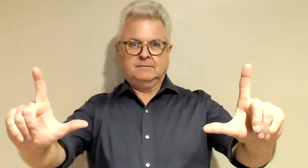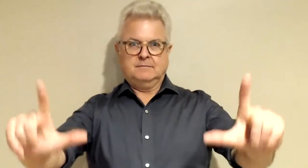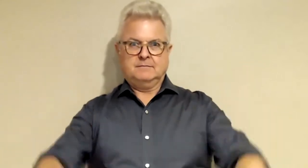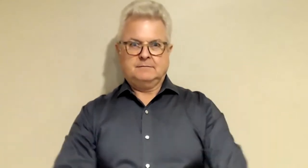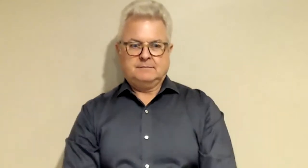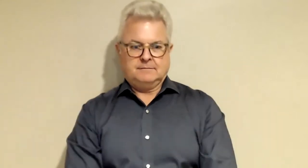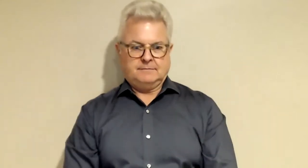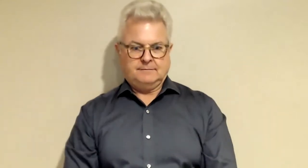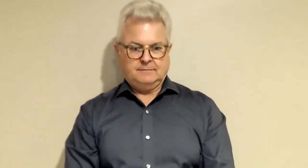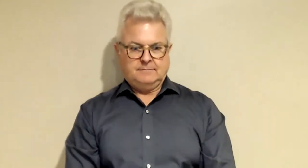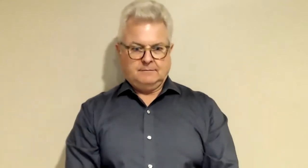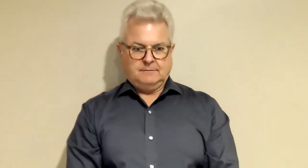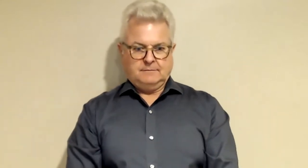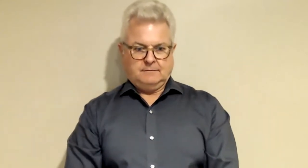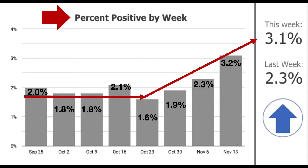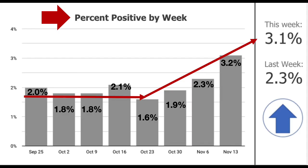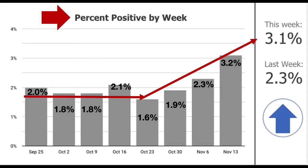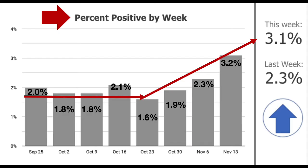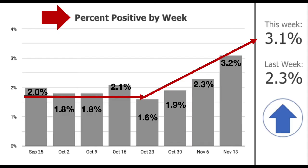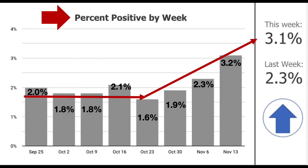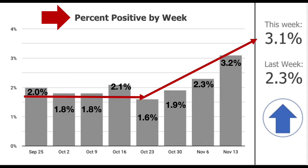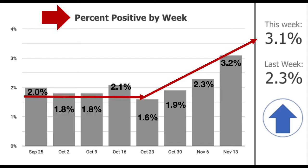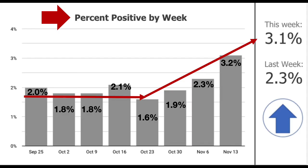to you, take a good look.